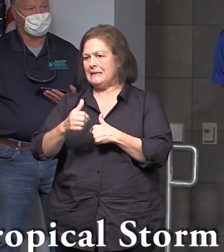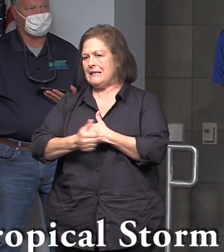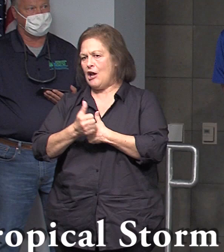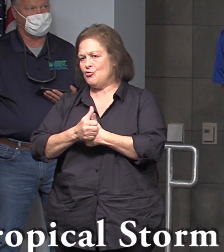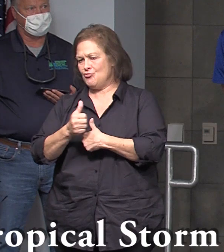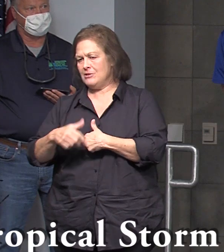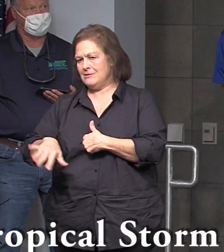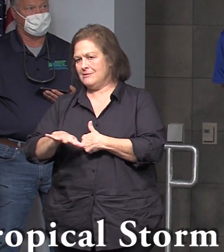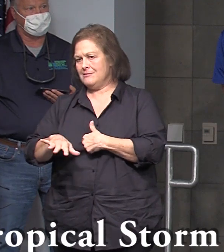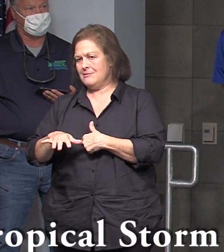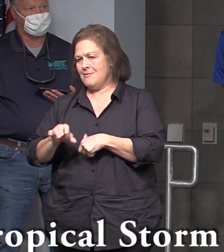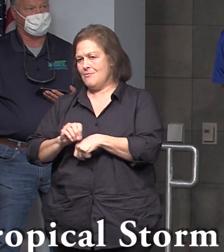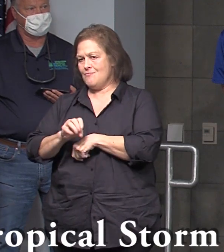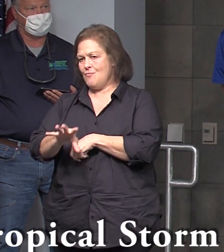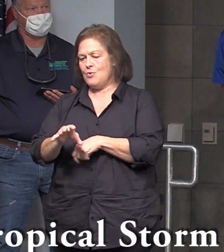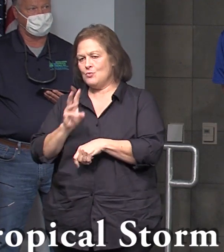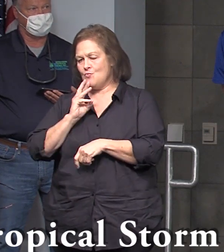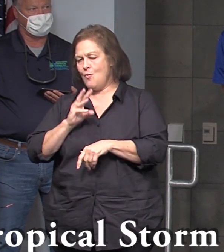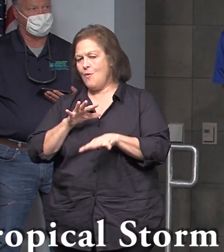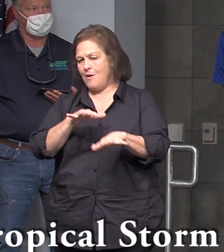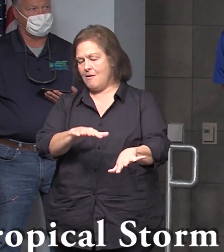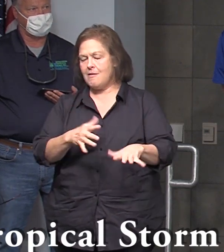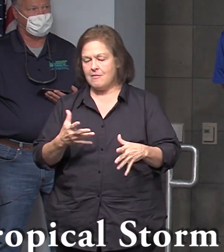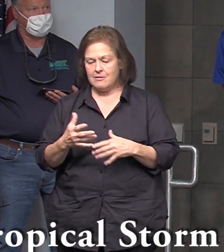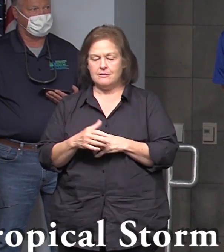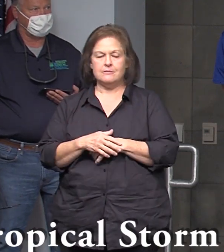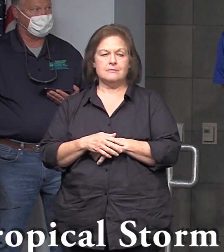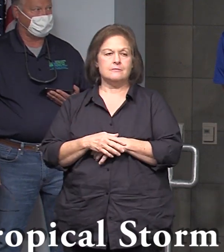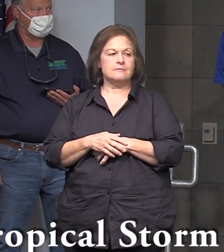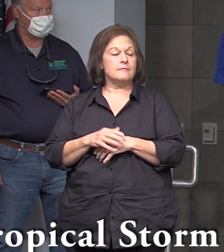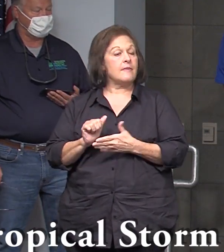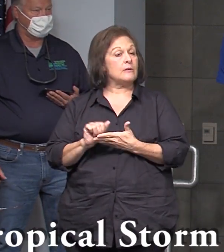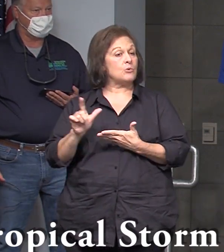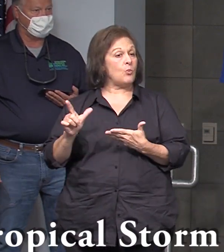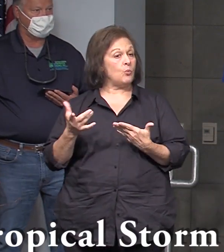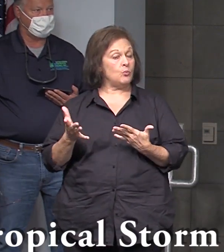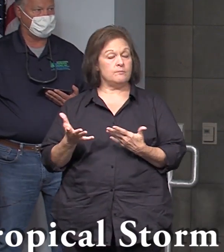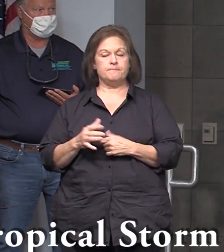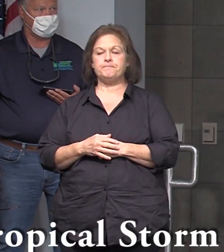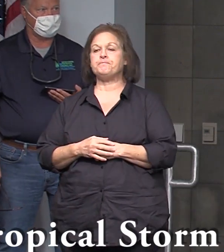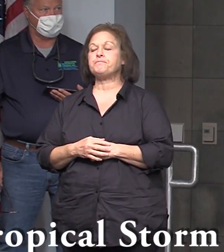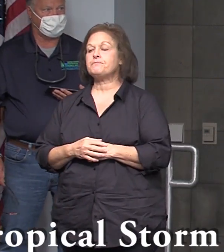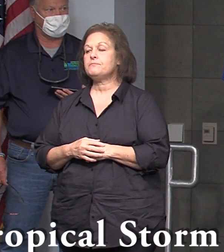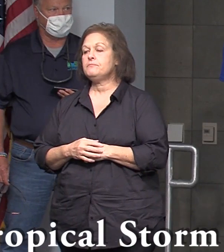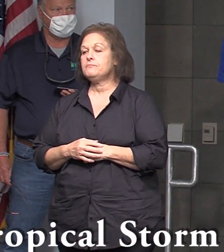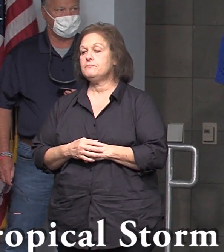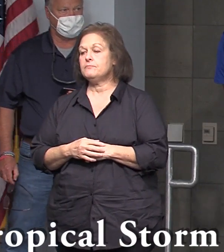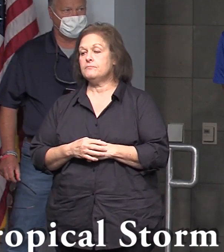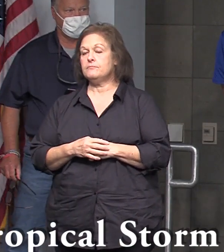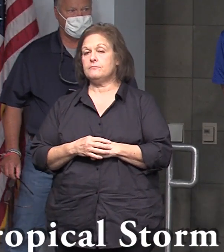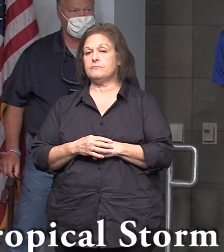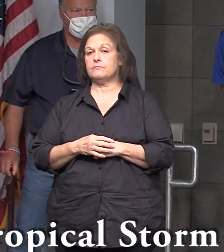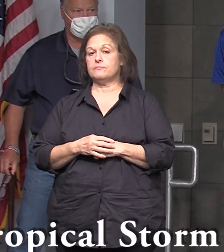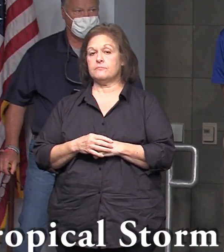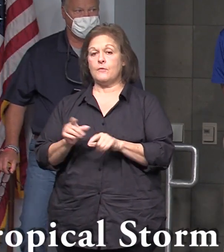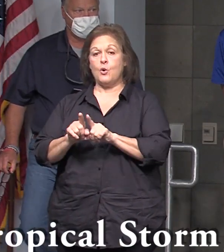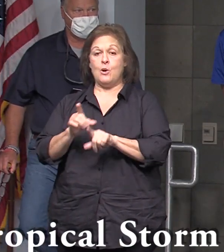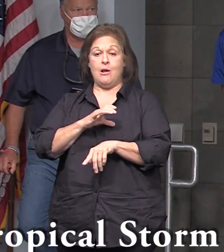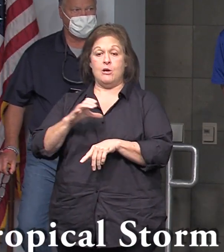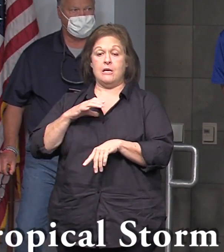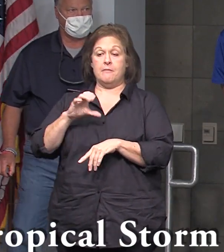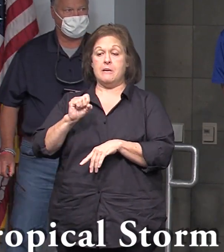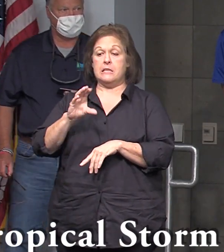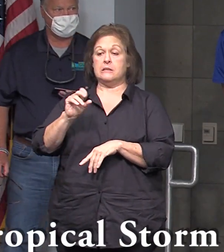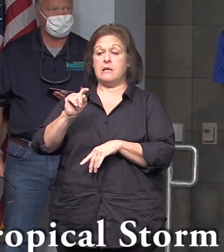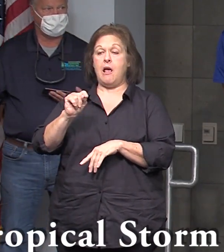way. So with that, that's all I have to say. Thank you. As I mentioned earlier, we have Councilman